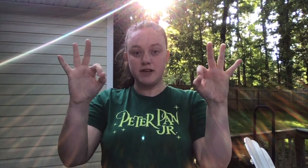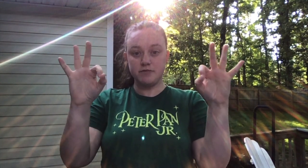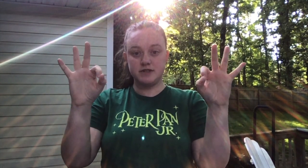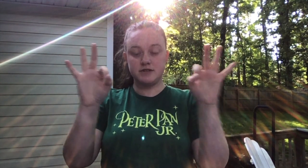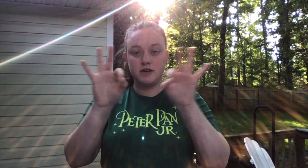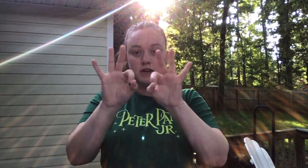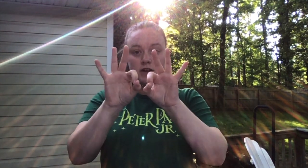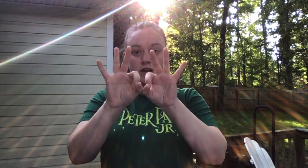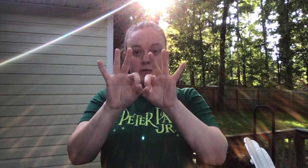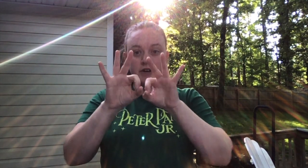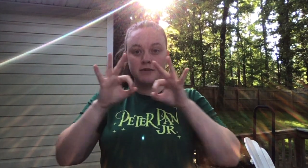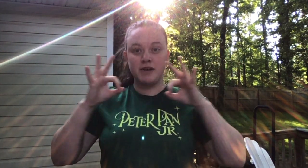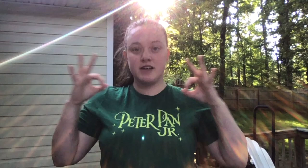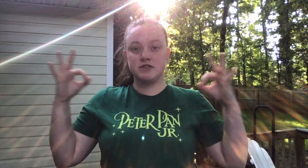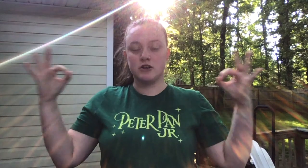shapes and we're going to make a circle.